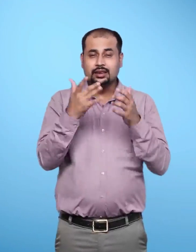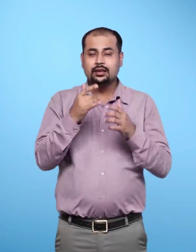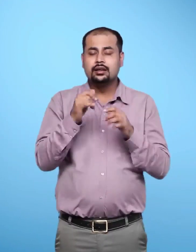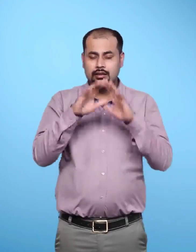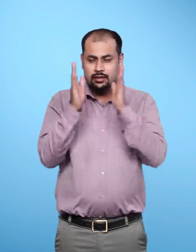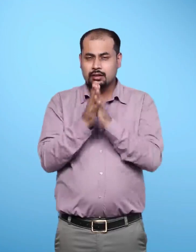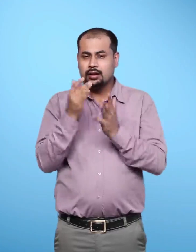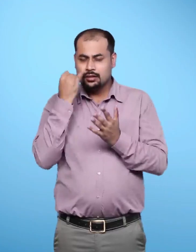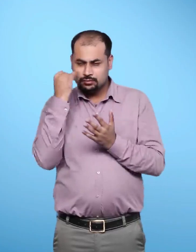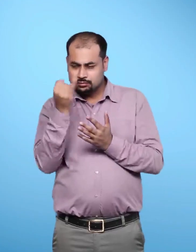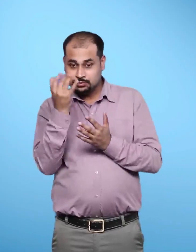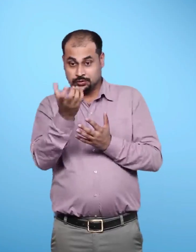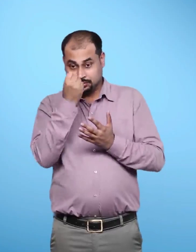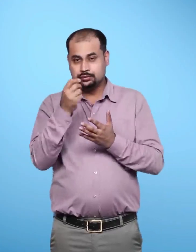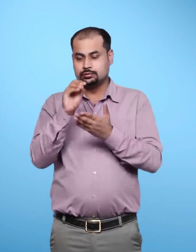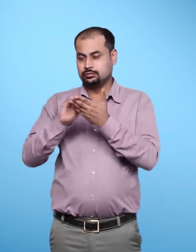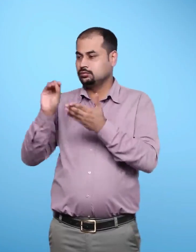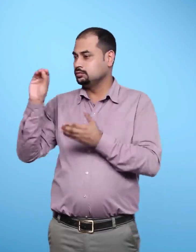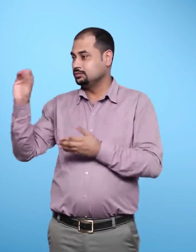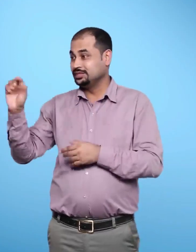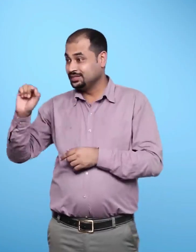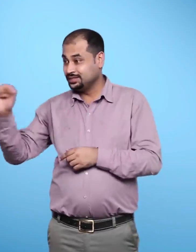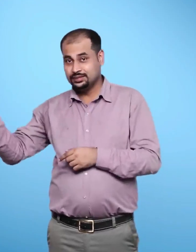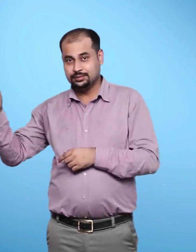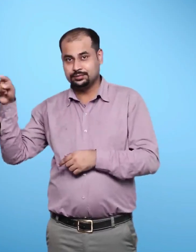Find out and write your answer in the blank space.